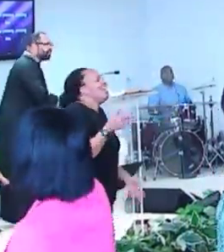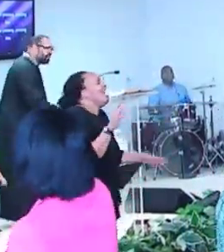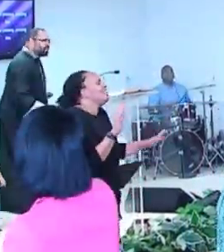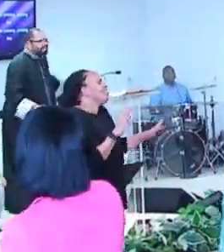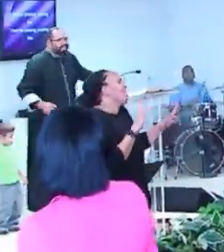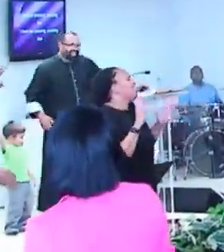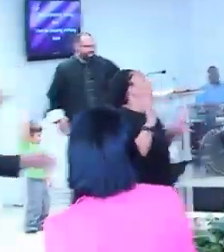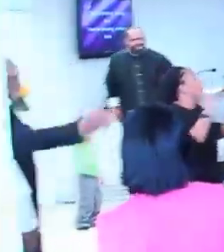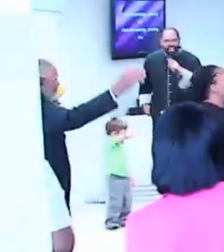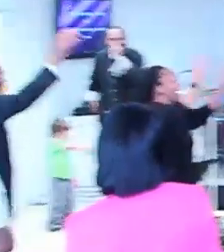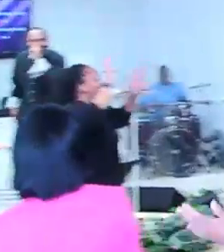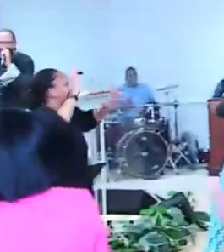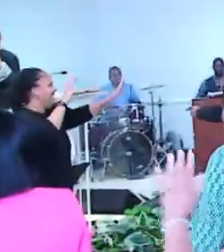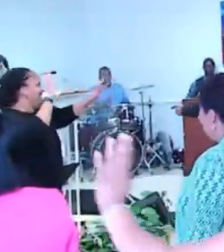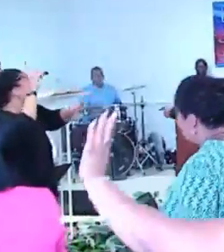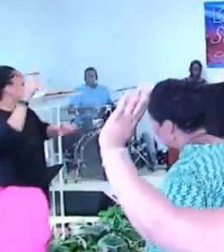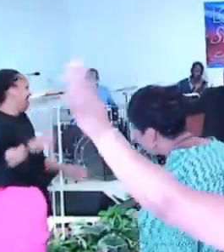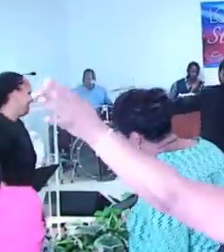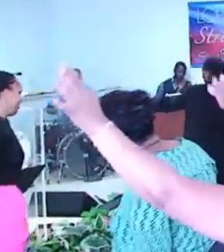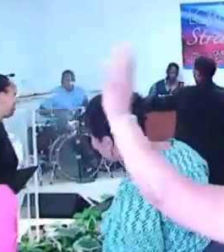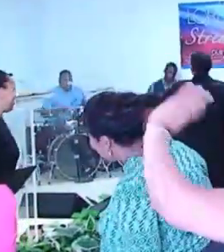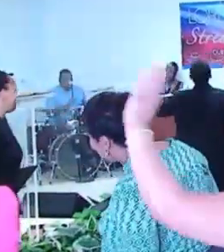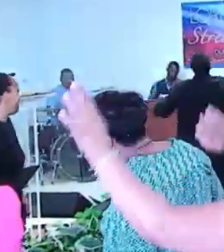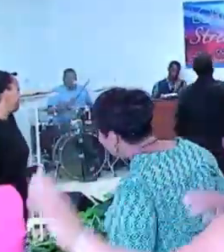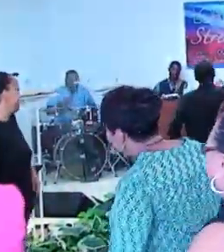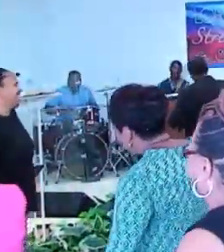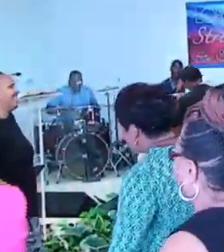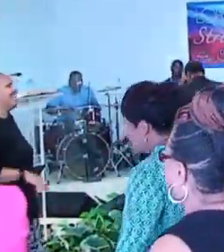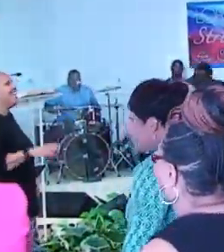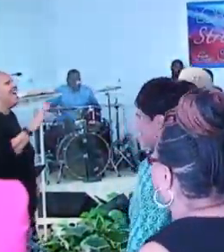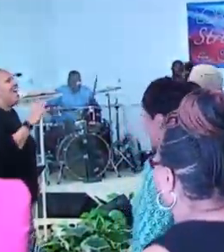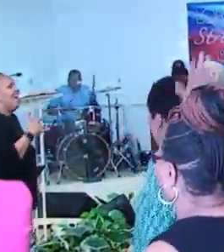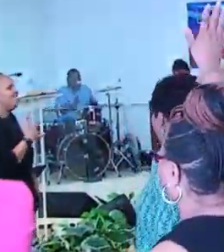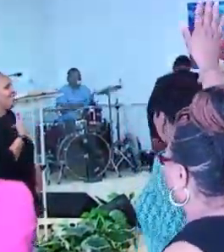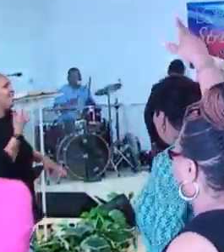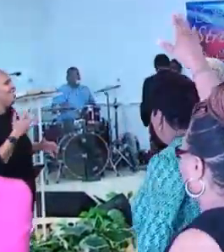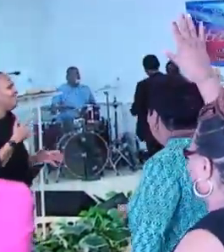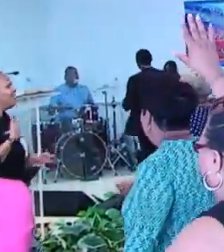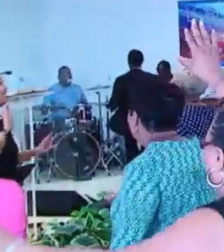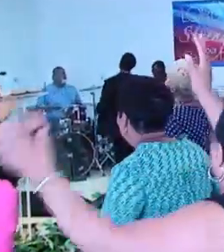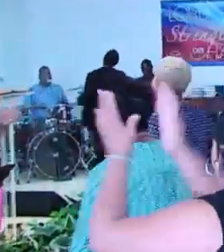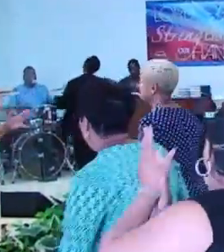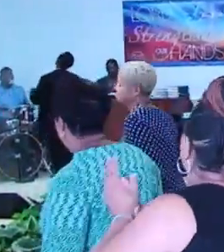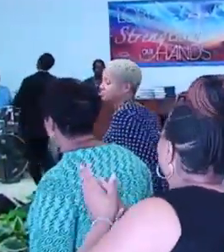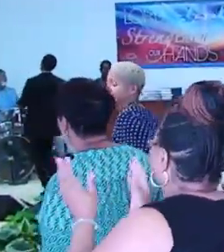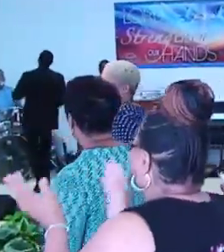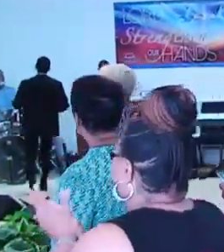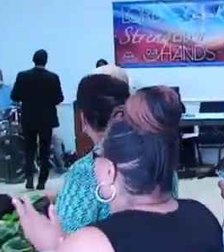Then you used to dance the club. Now dance below. I feel like praising.